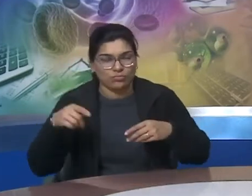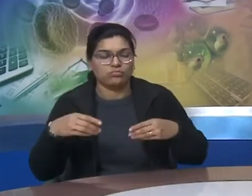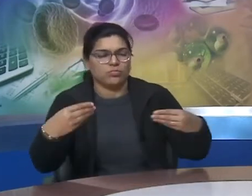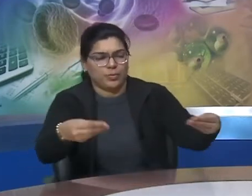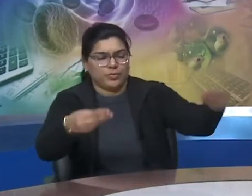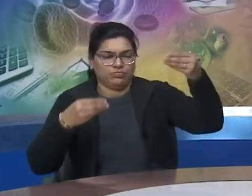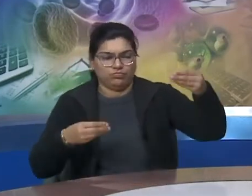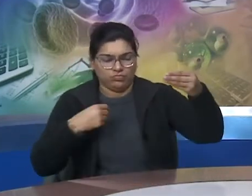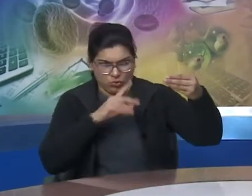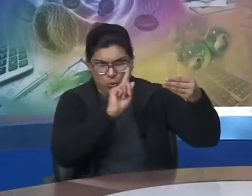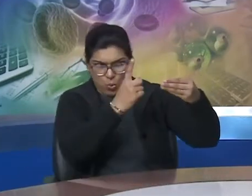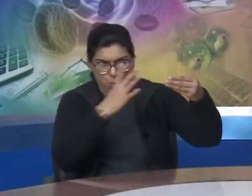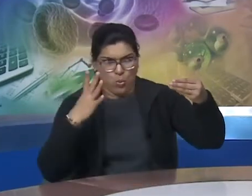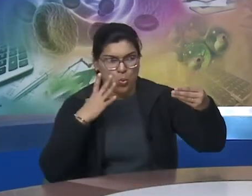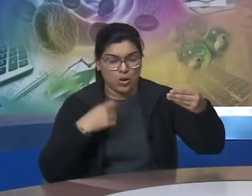The chairman